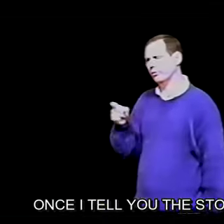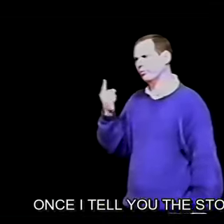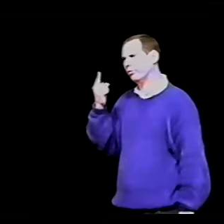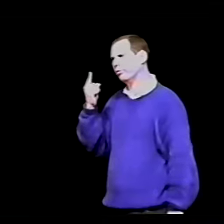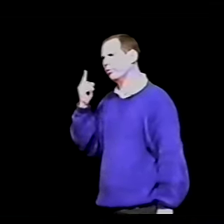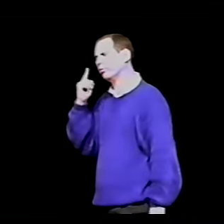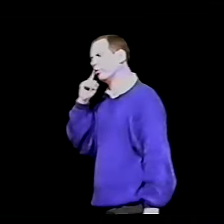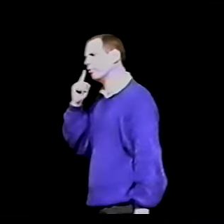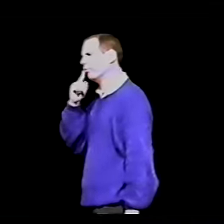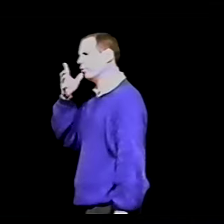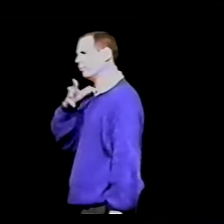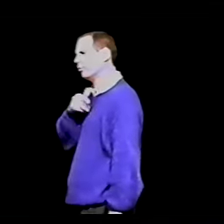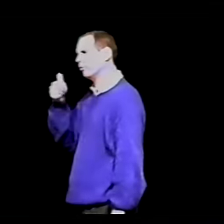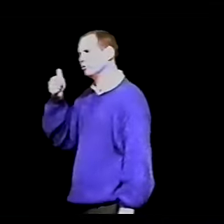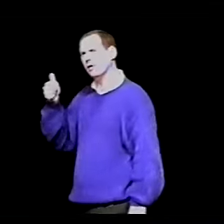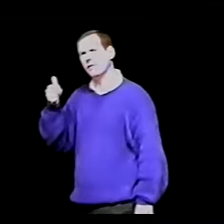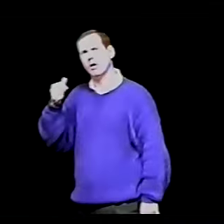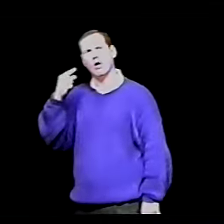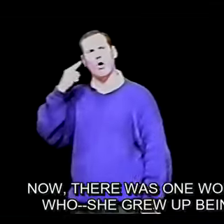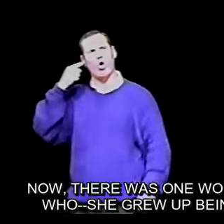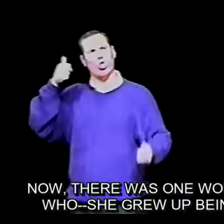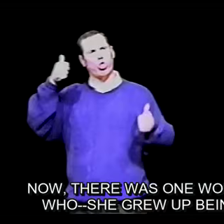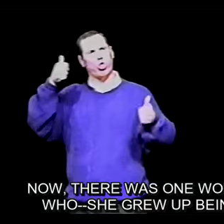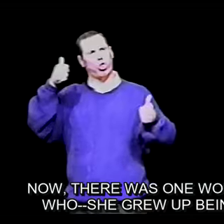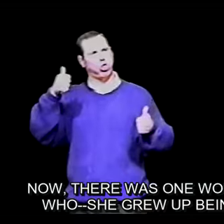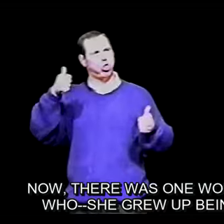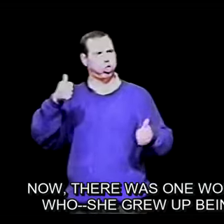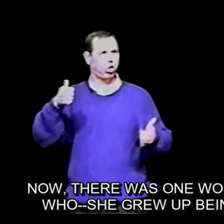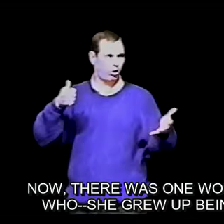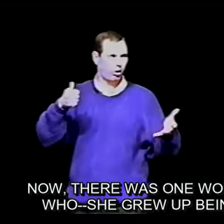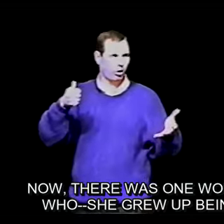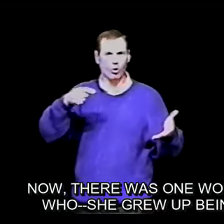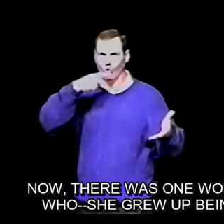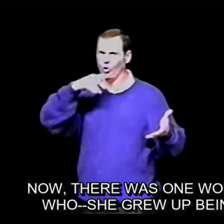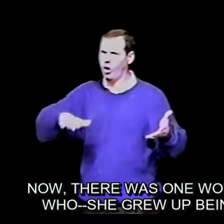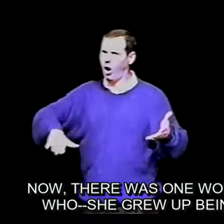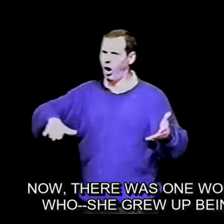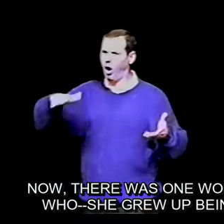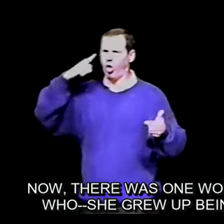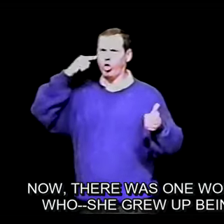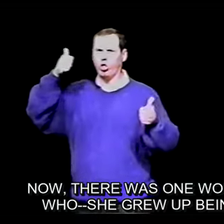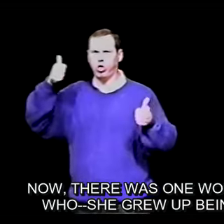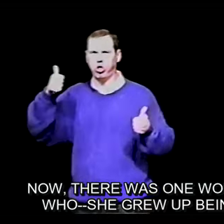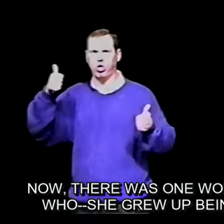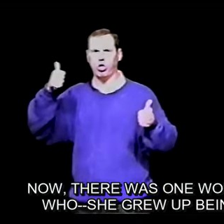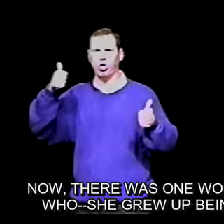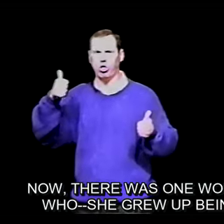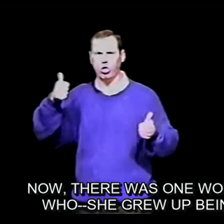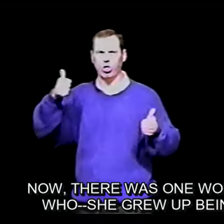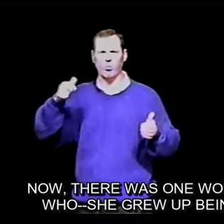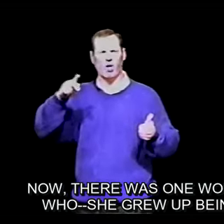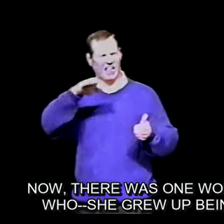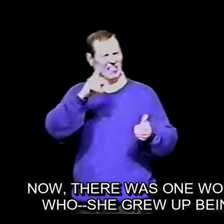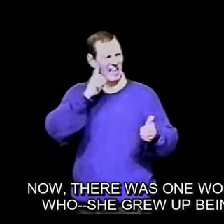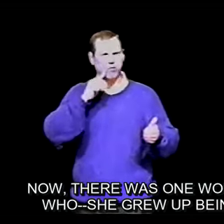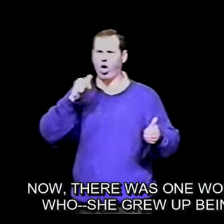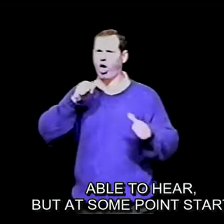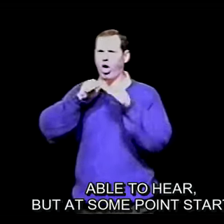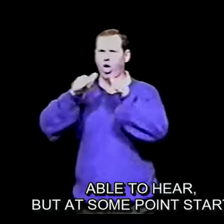Now, there was one woman who, she grew up being able to hear, but at some point started